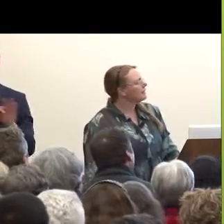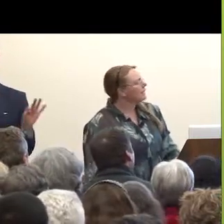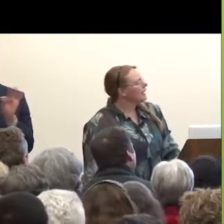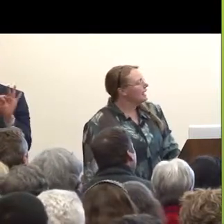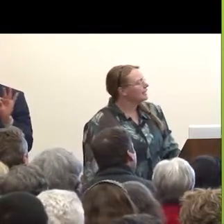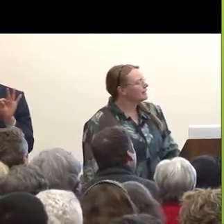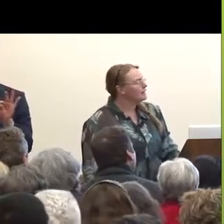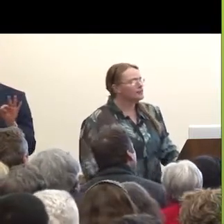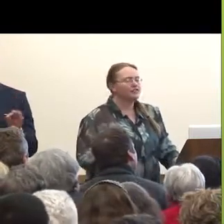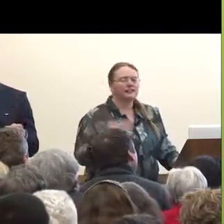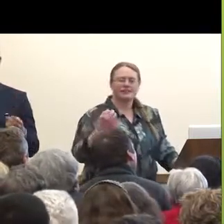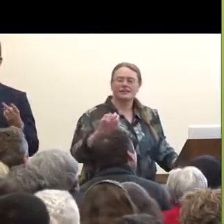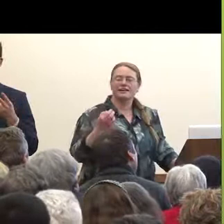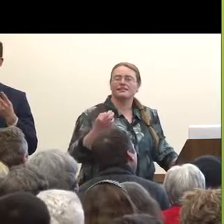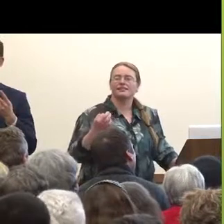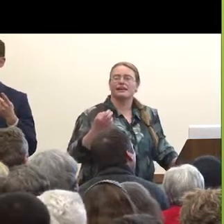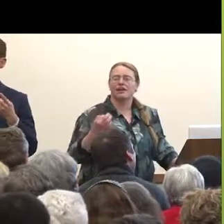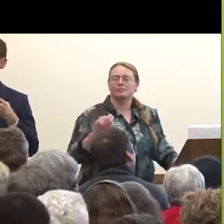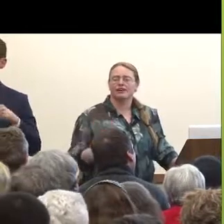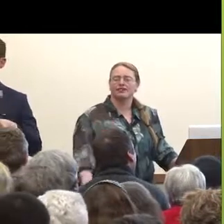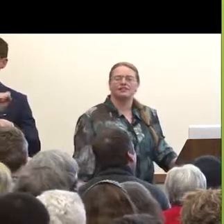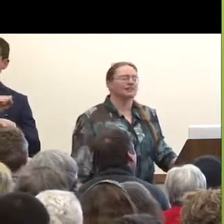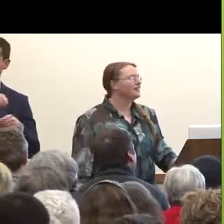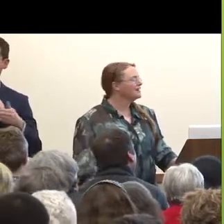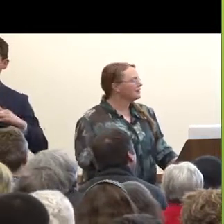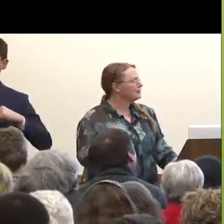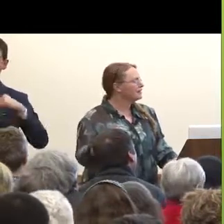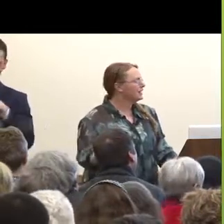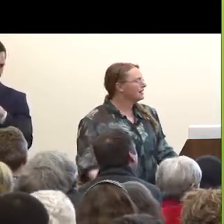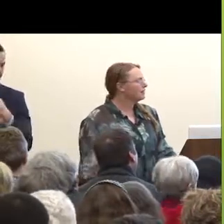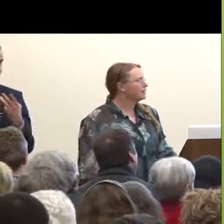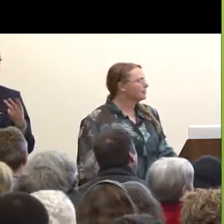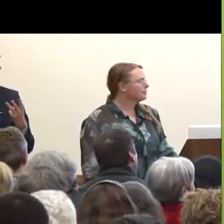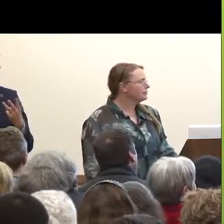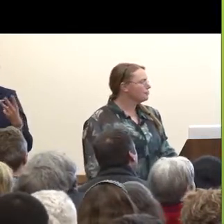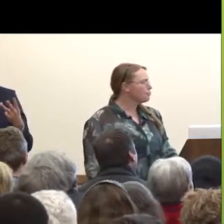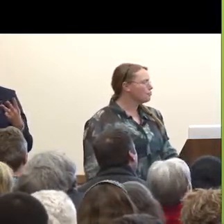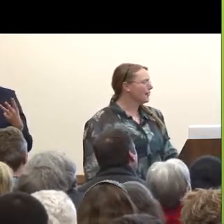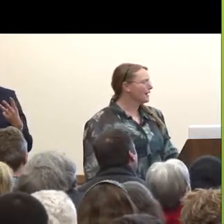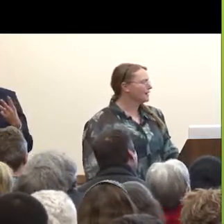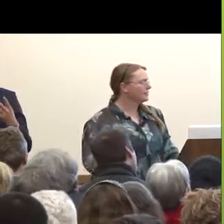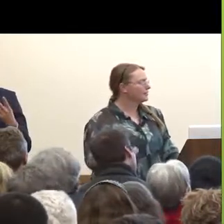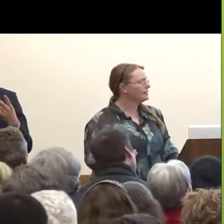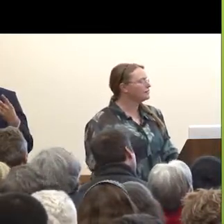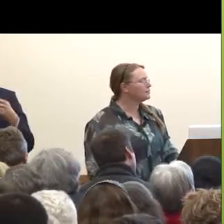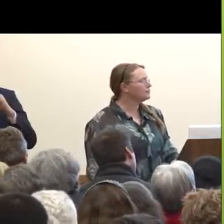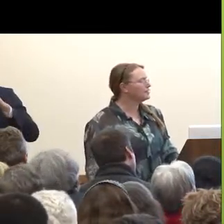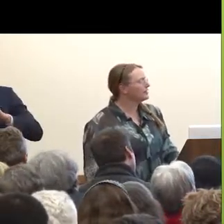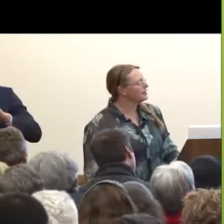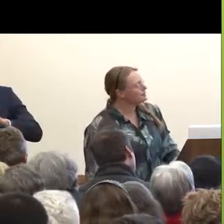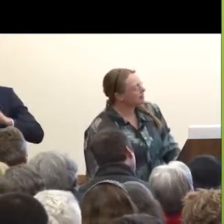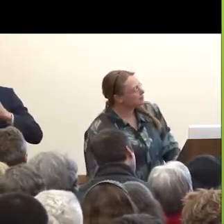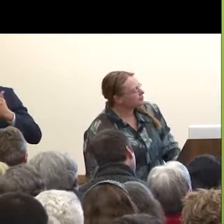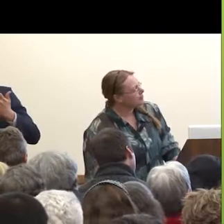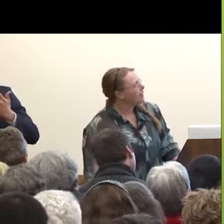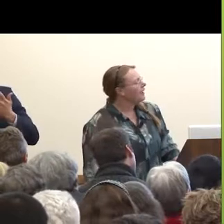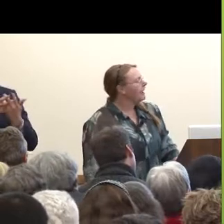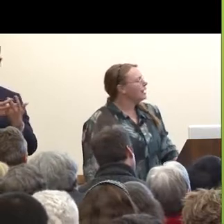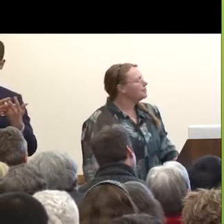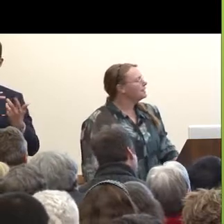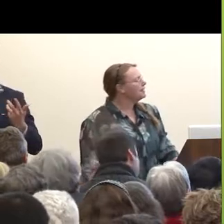subject, and it does an operation to relate the two, to relate the verb to the